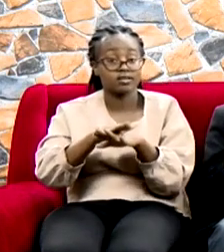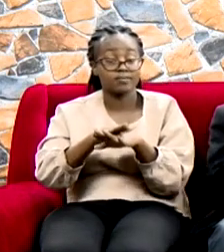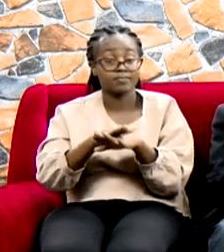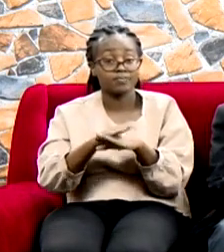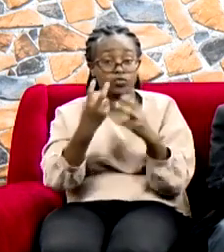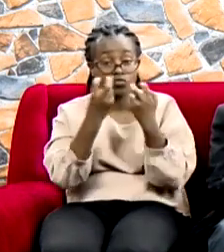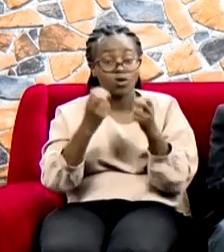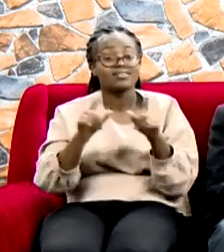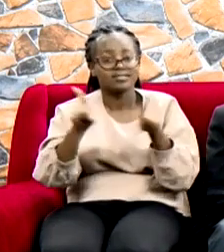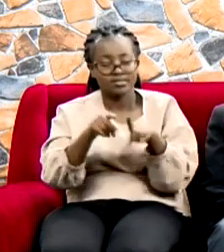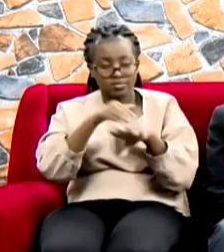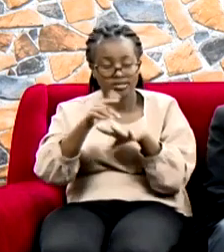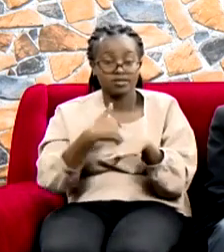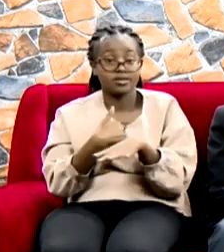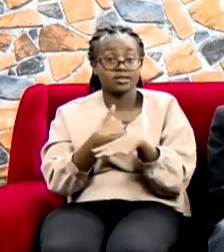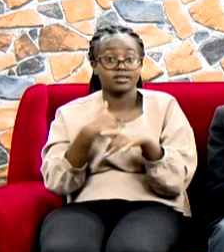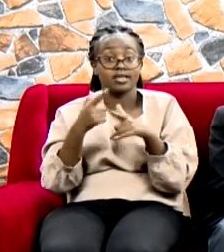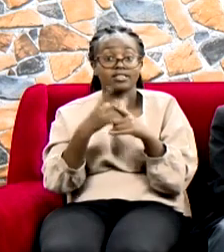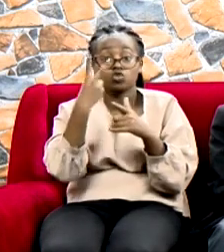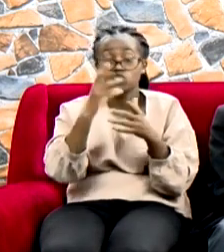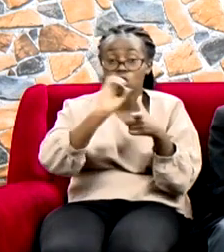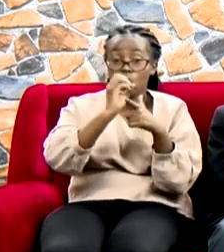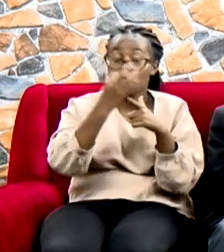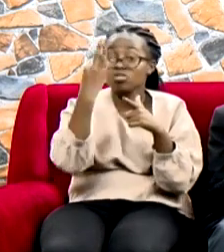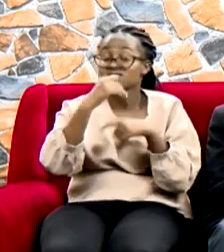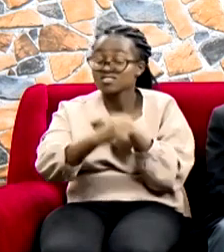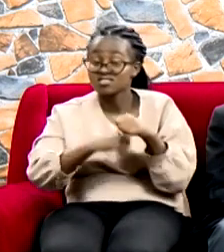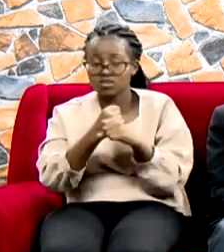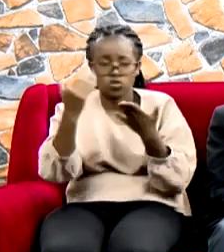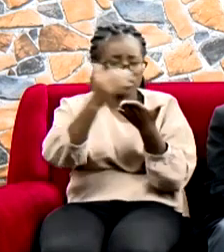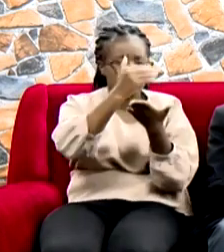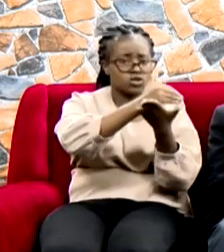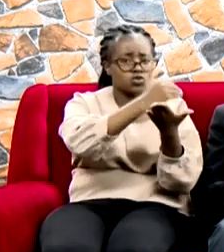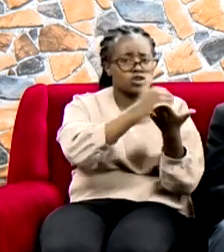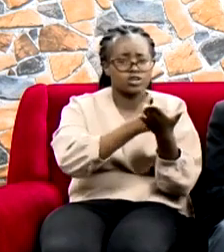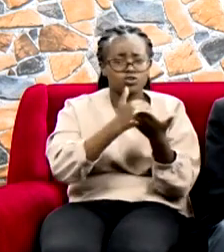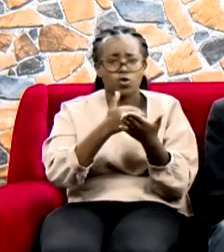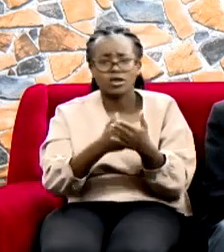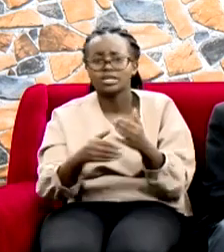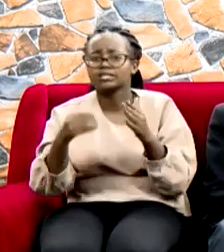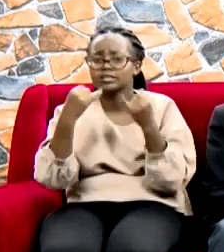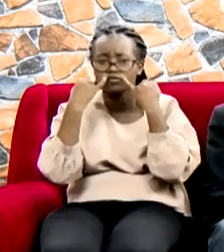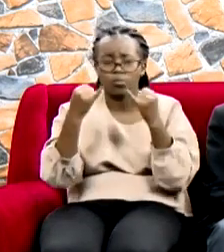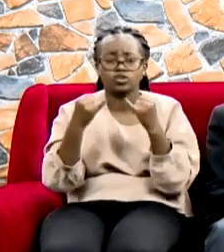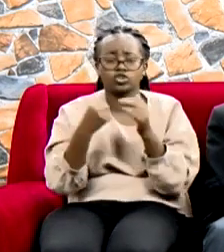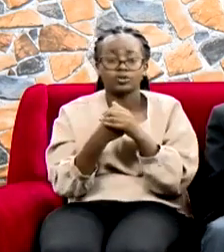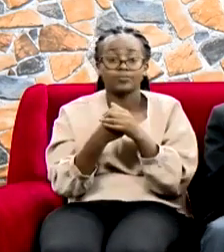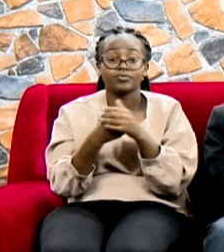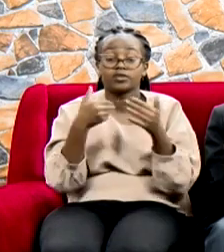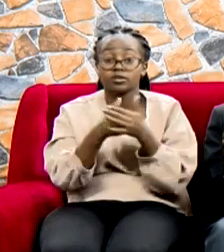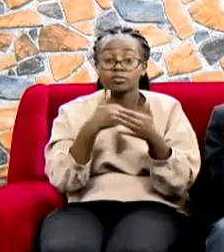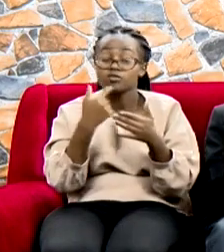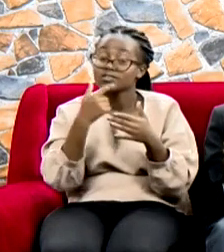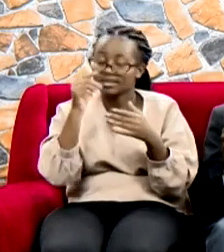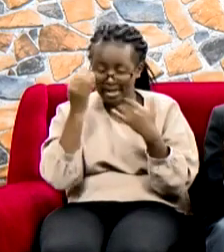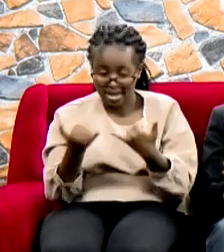views, I will send mine. And they will take like 2 or 3 years collecting information. These are psychological organizations. Okay. Before